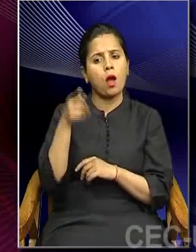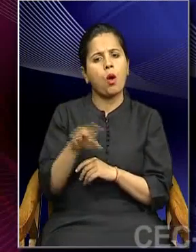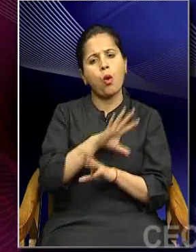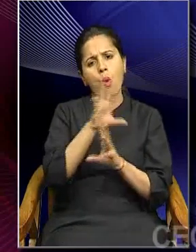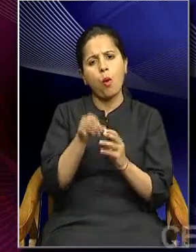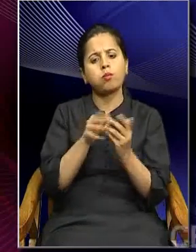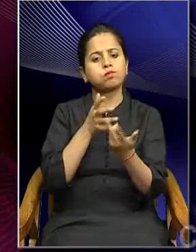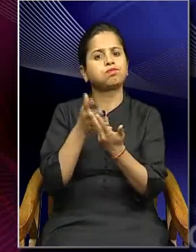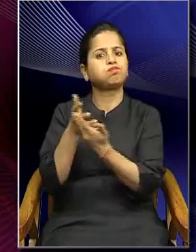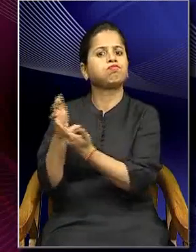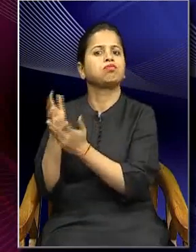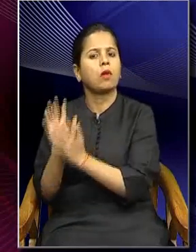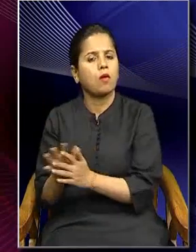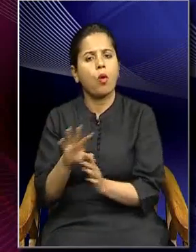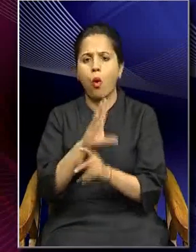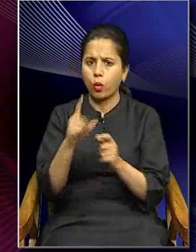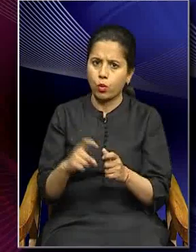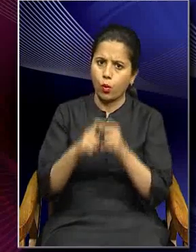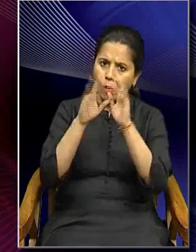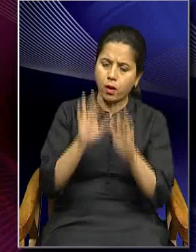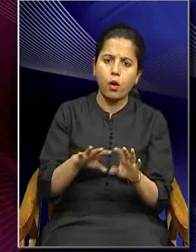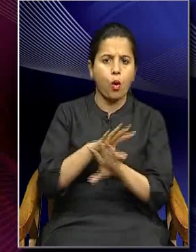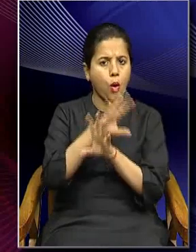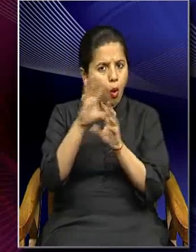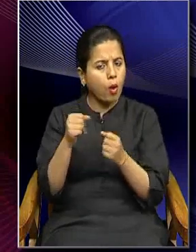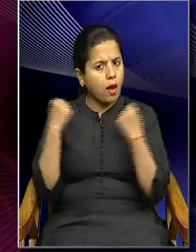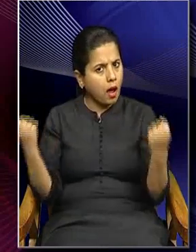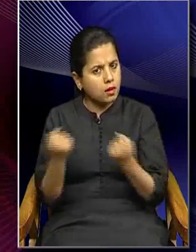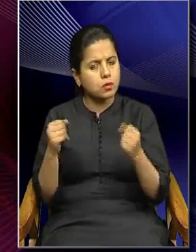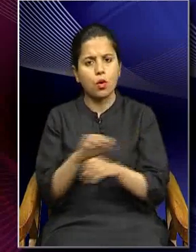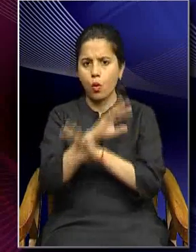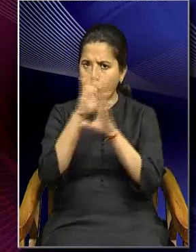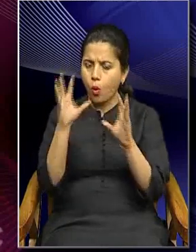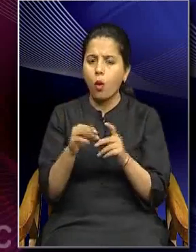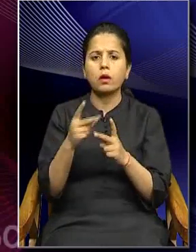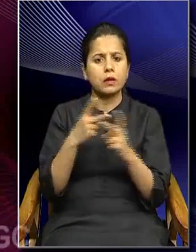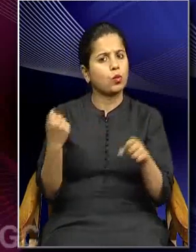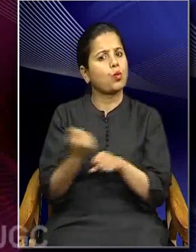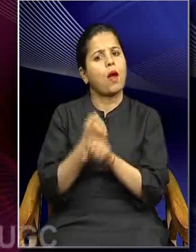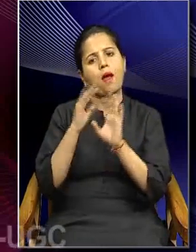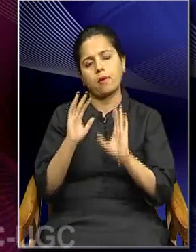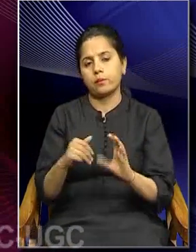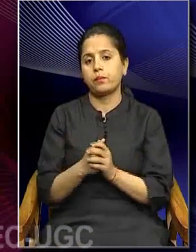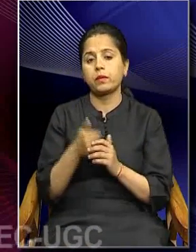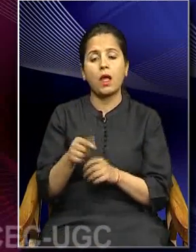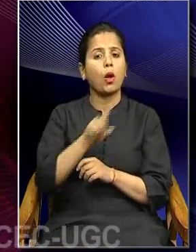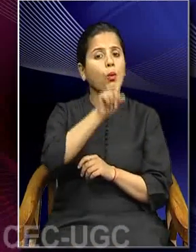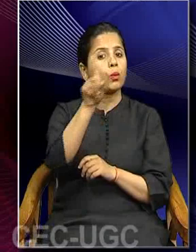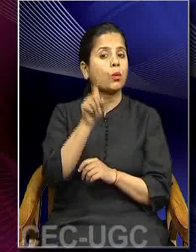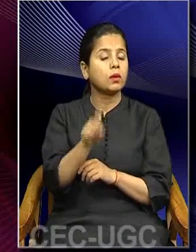all dravyas, all gunas, all karmas. Now, the question that needs to